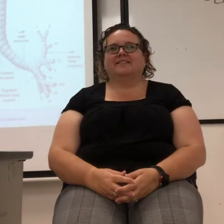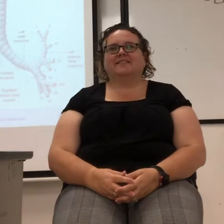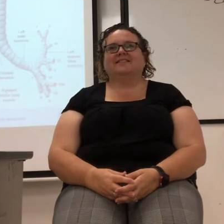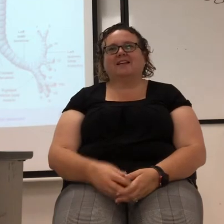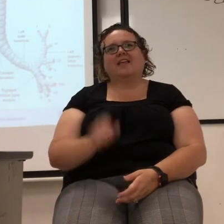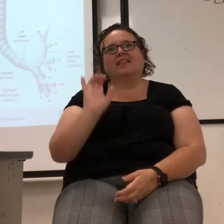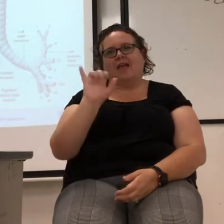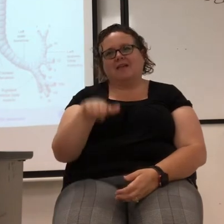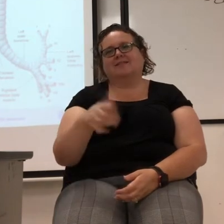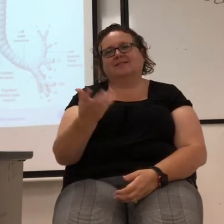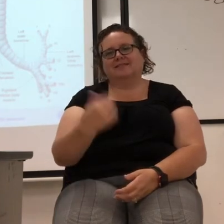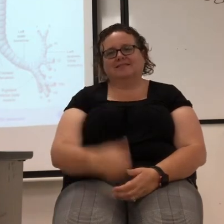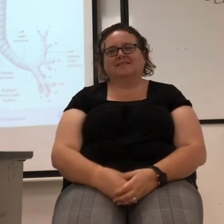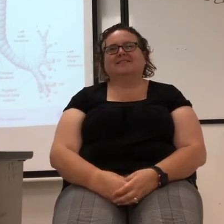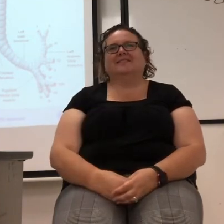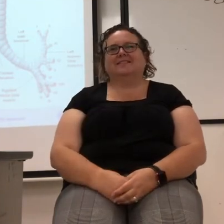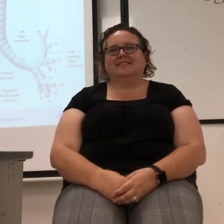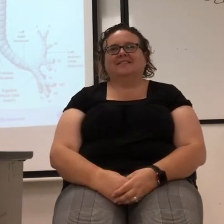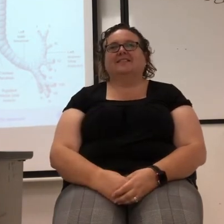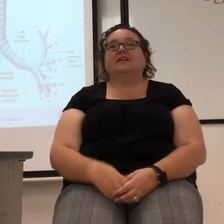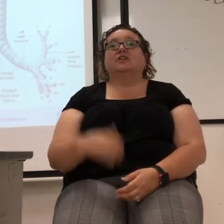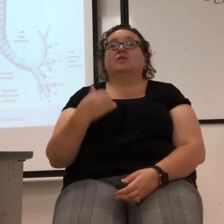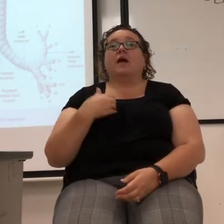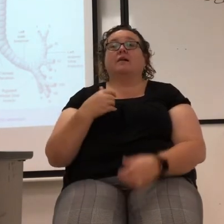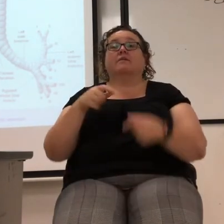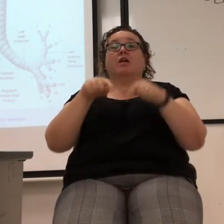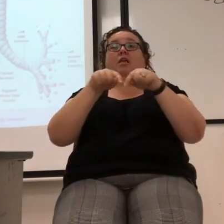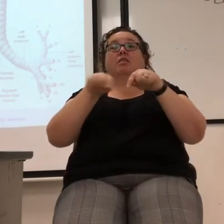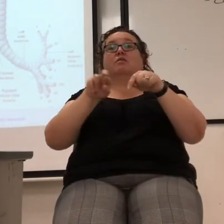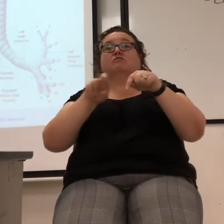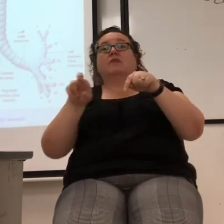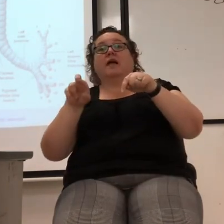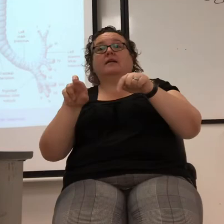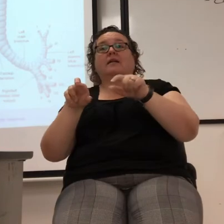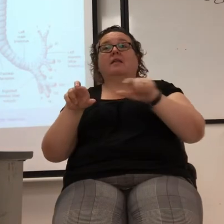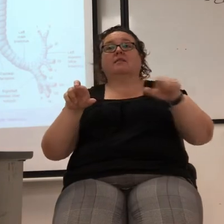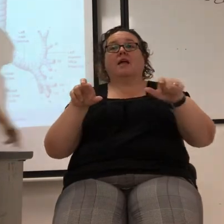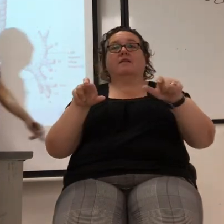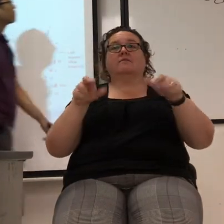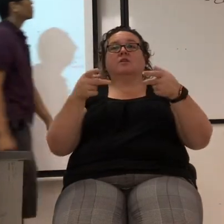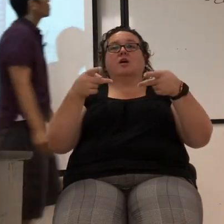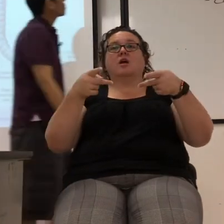you have the right and left primary bronchi.